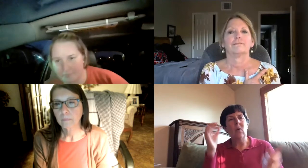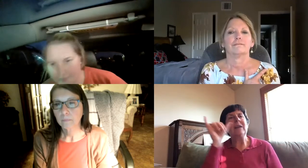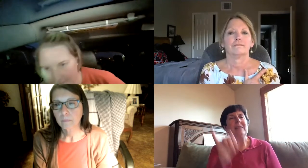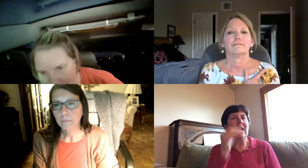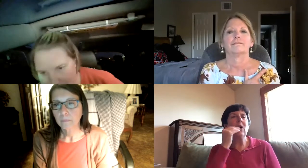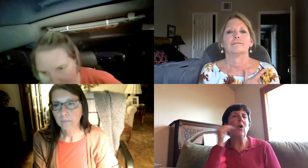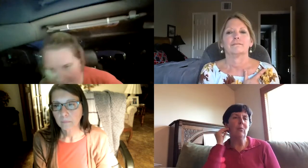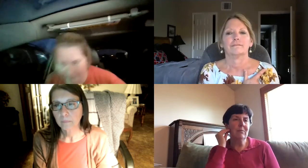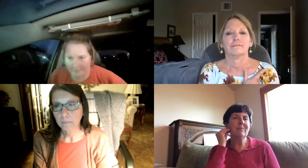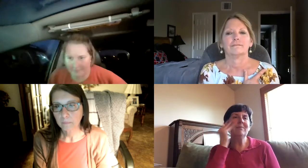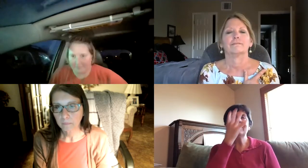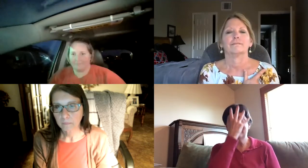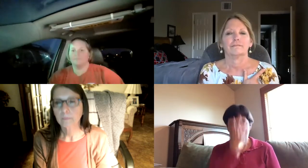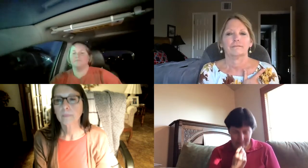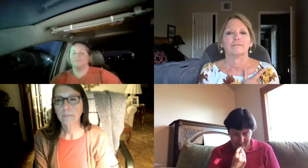I want to stay home,